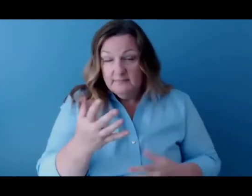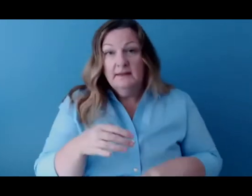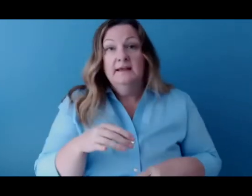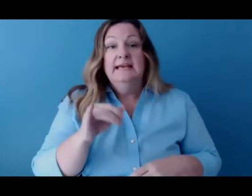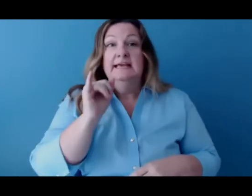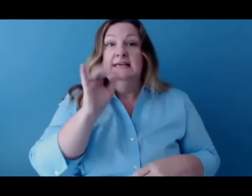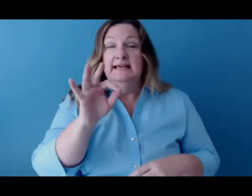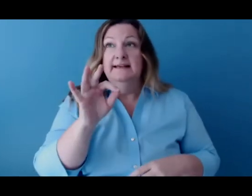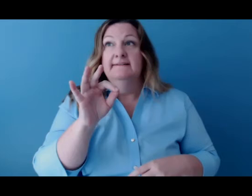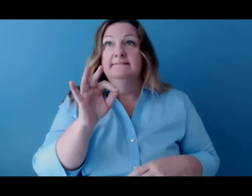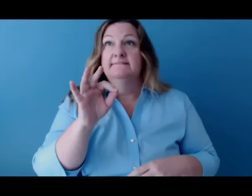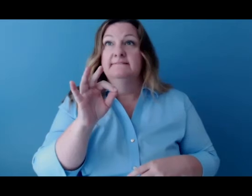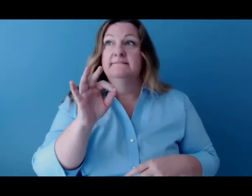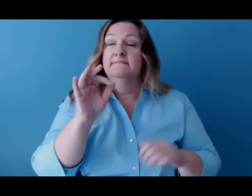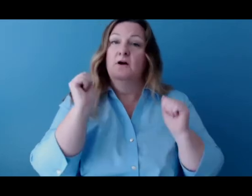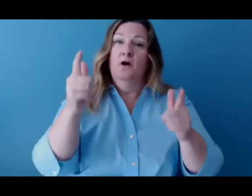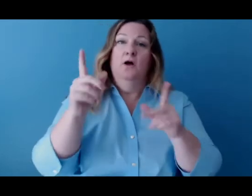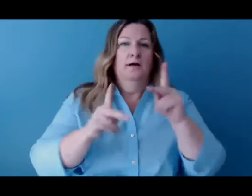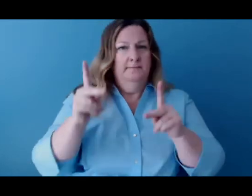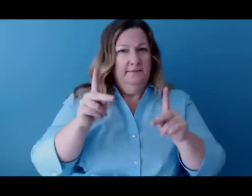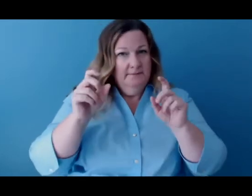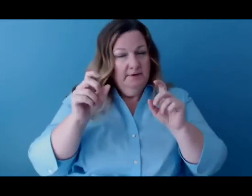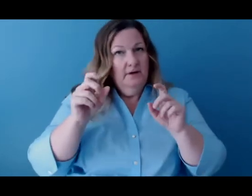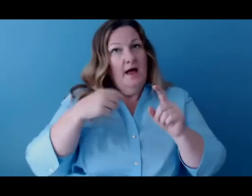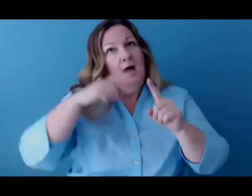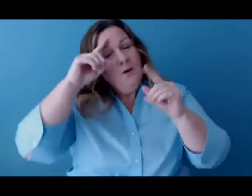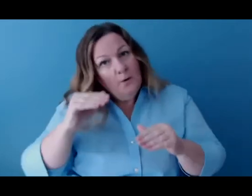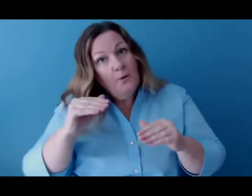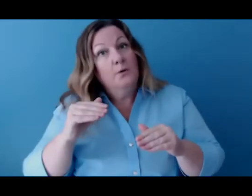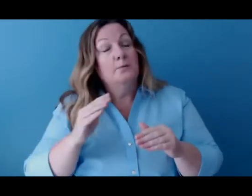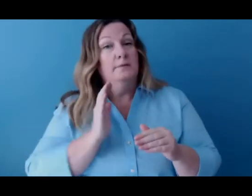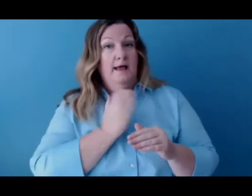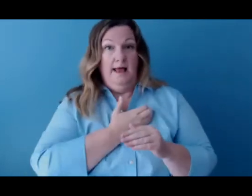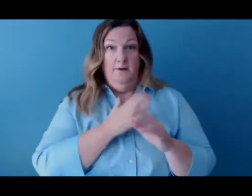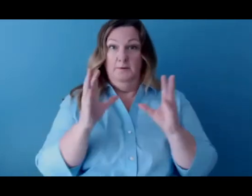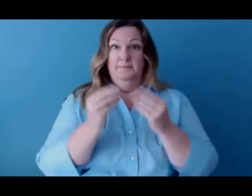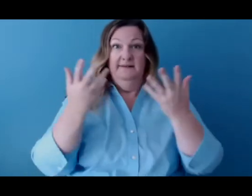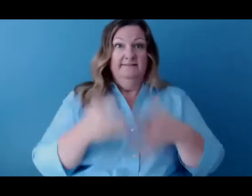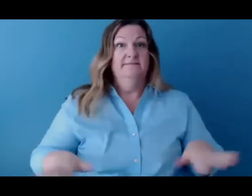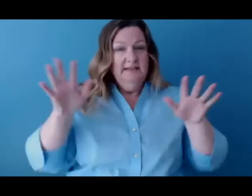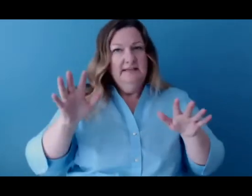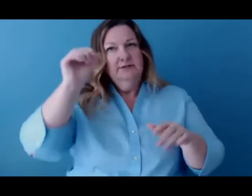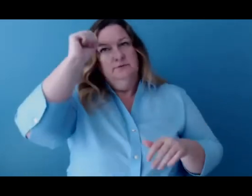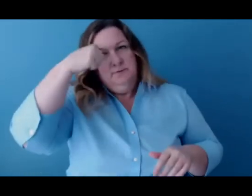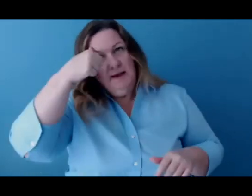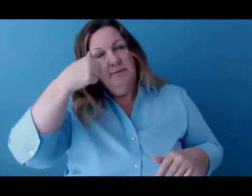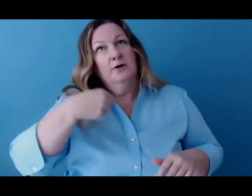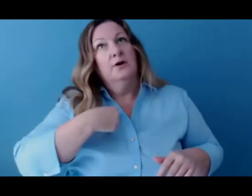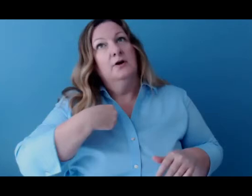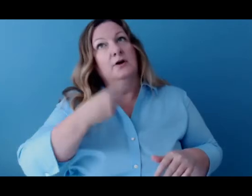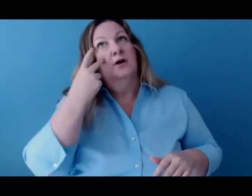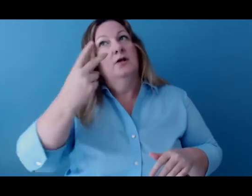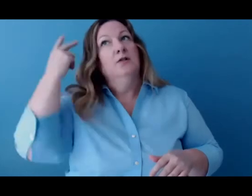to remember or recall from this conversation that we're having today, is that I look back on the work that we've done at the federal